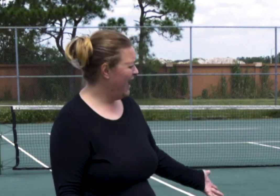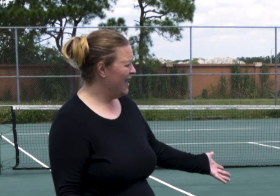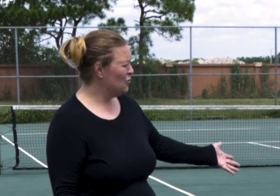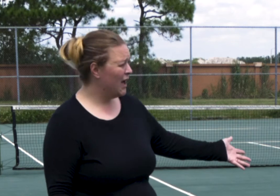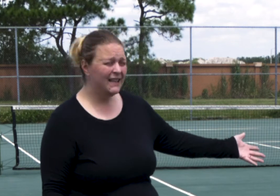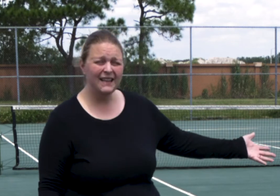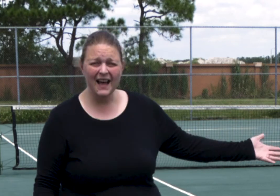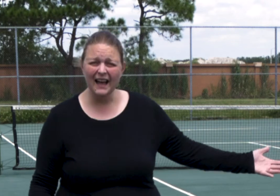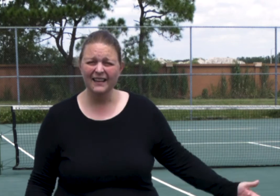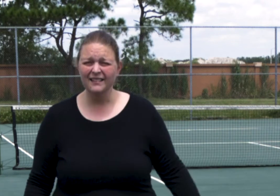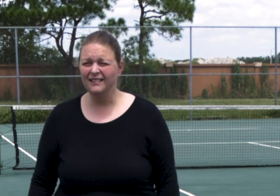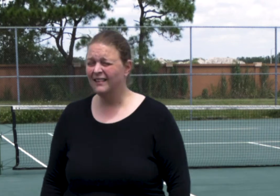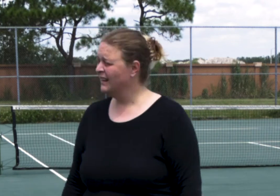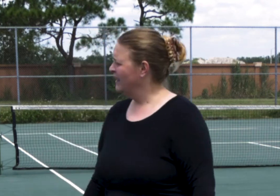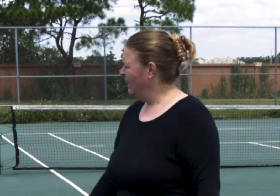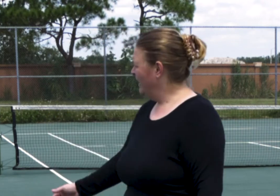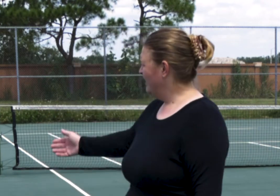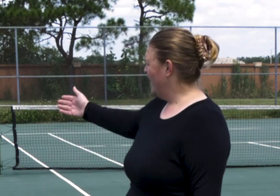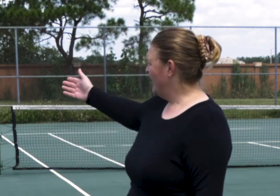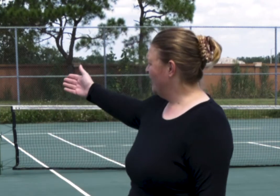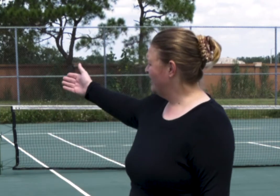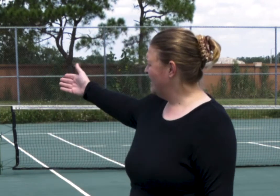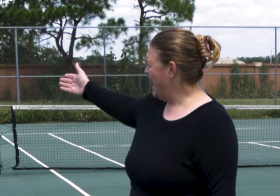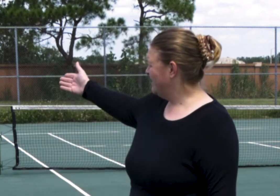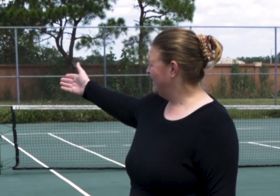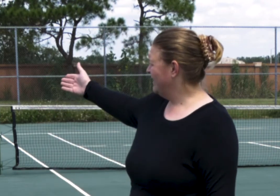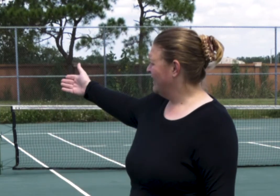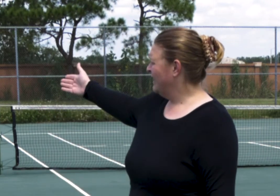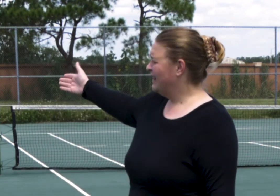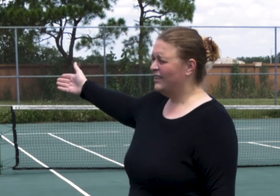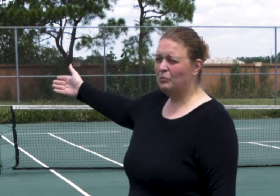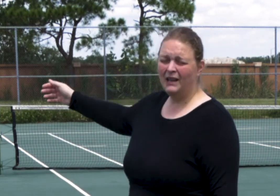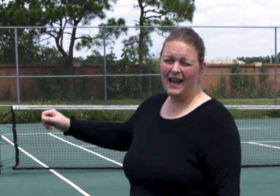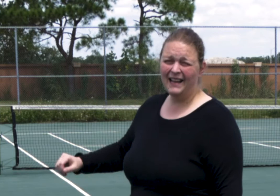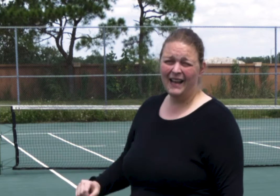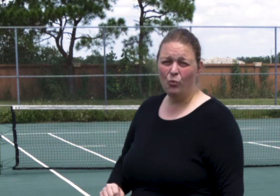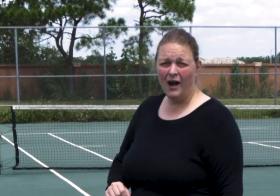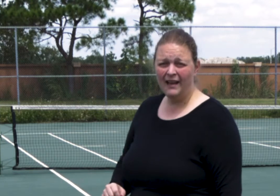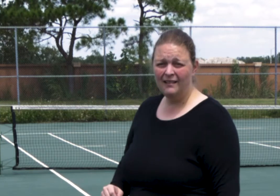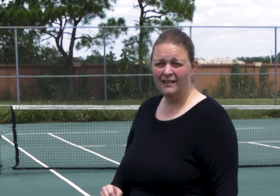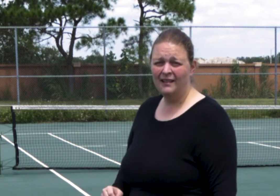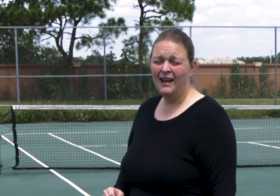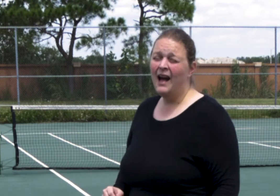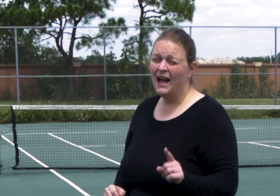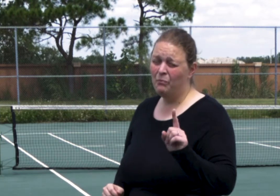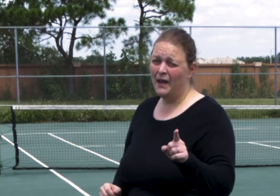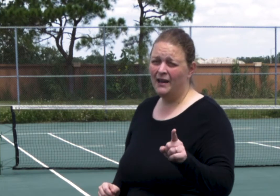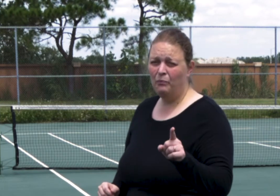has white lines. There is a net that's black and white. I bet